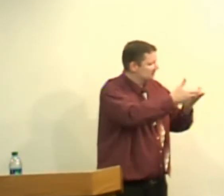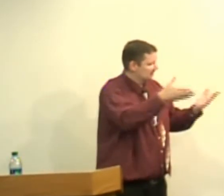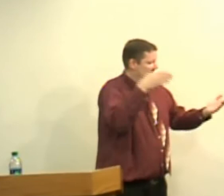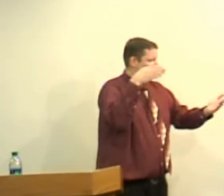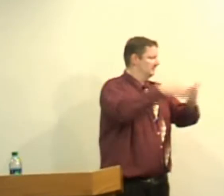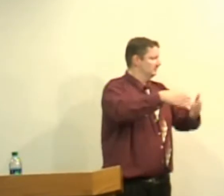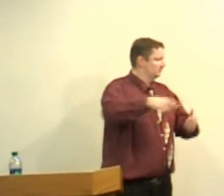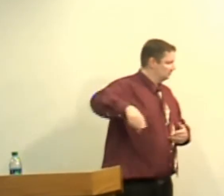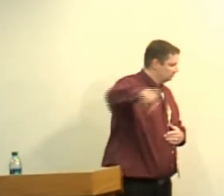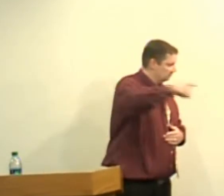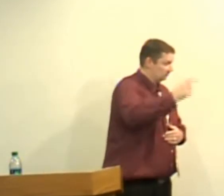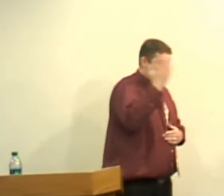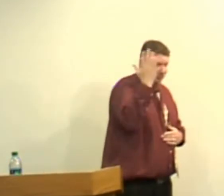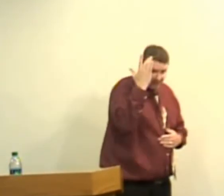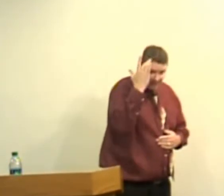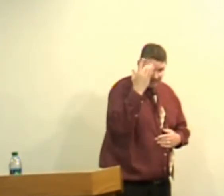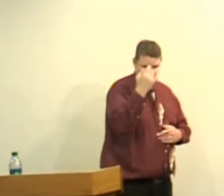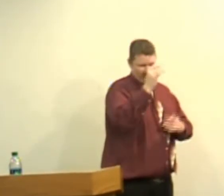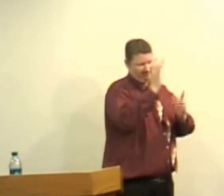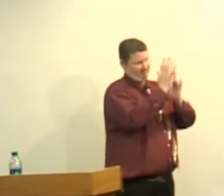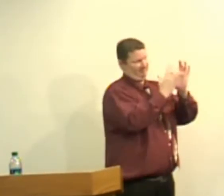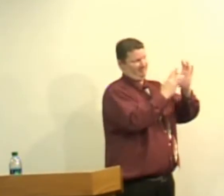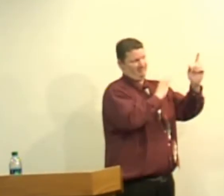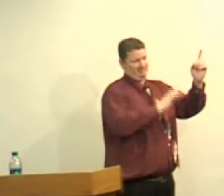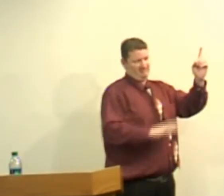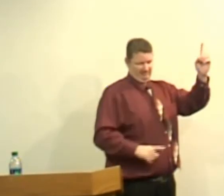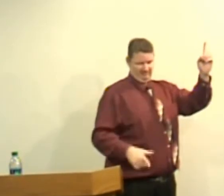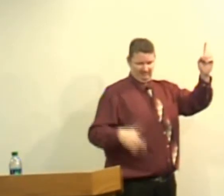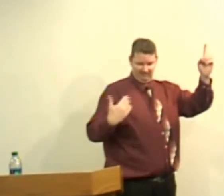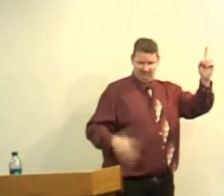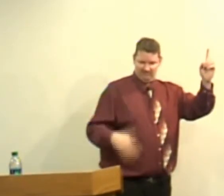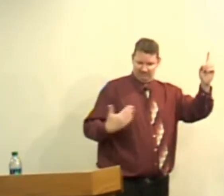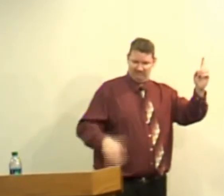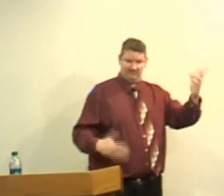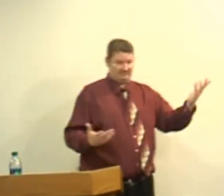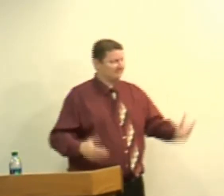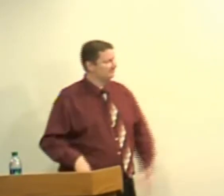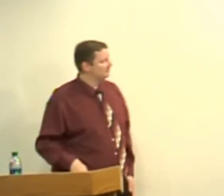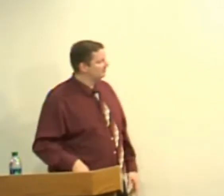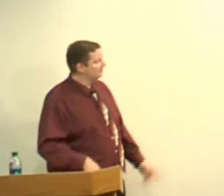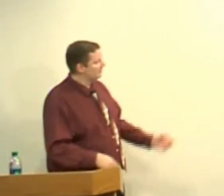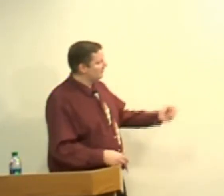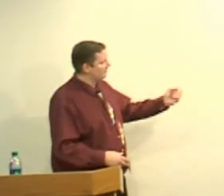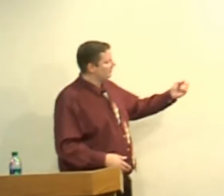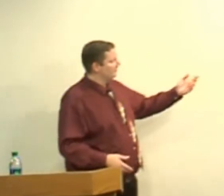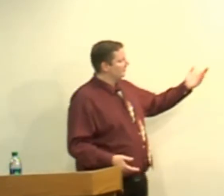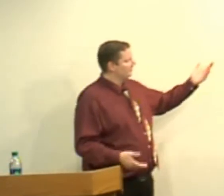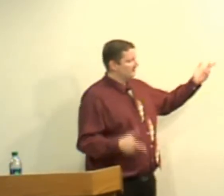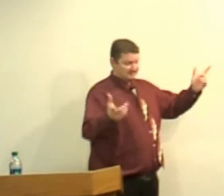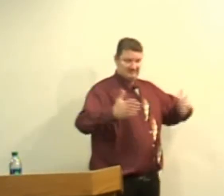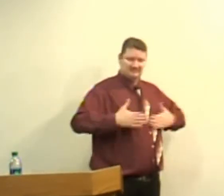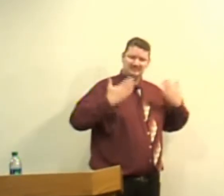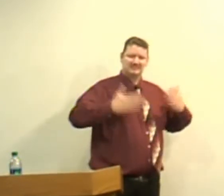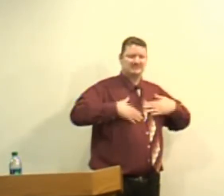say all kinds of evil against you because of me. Christ said this.